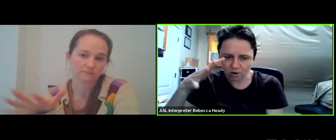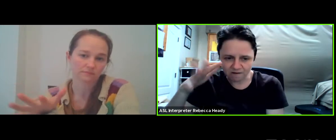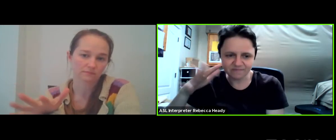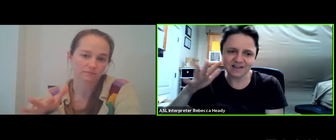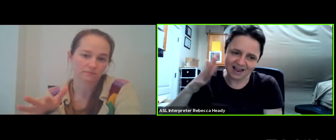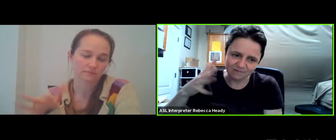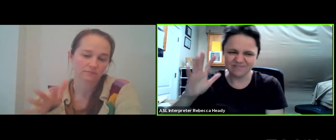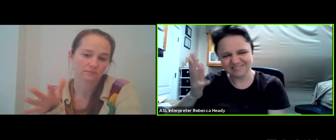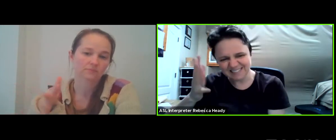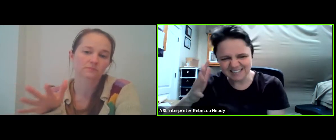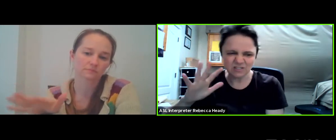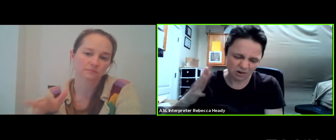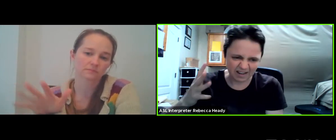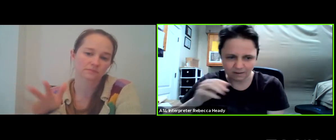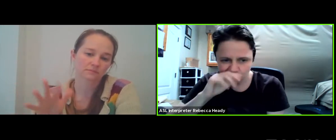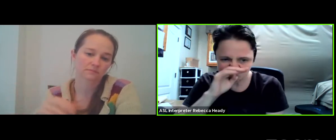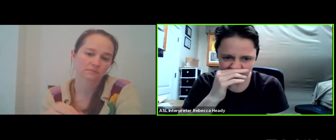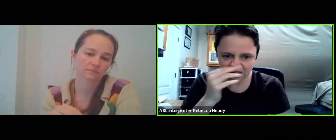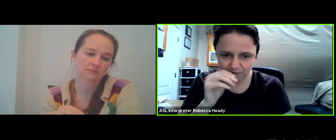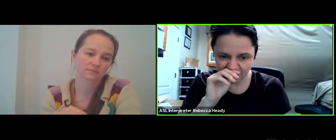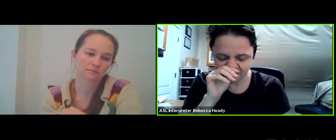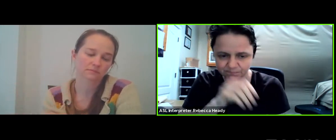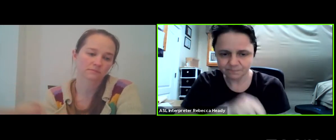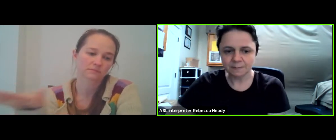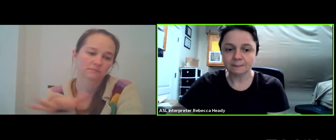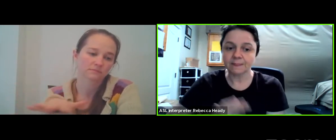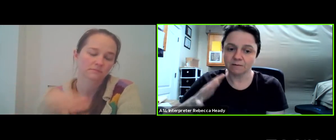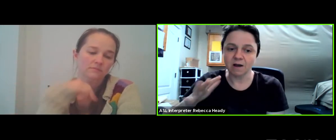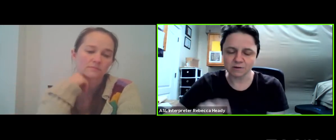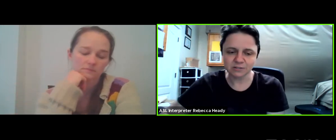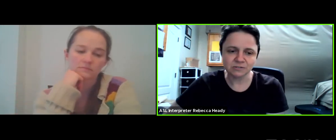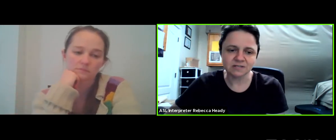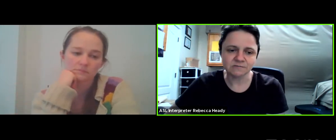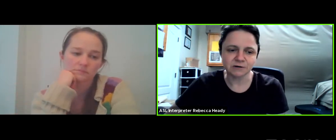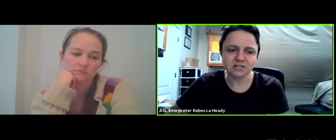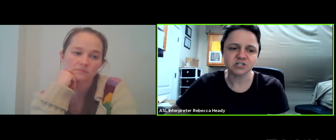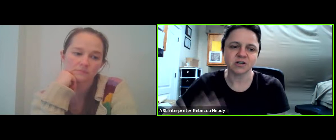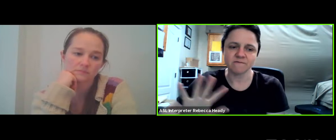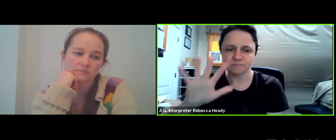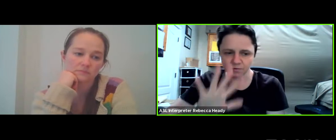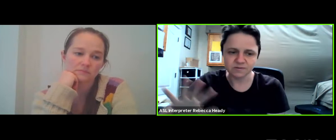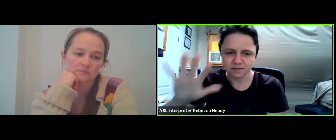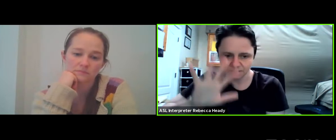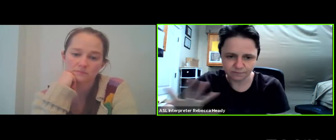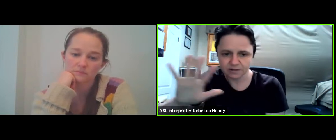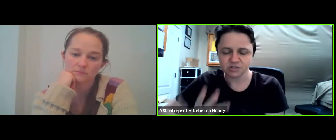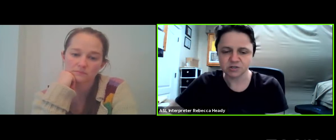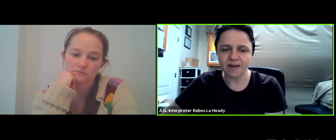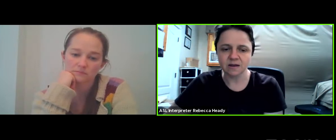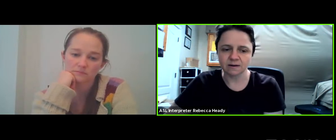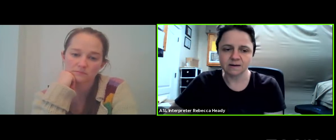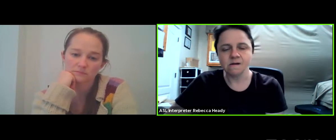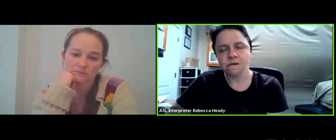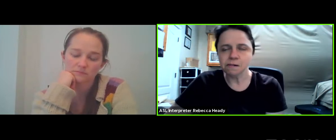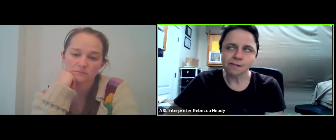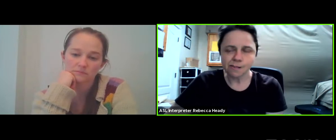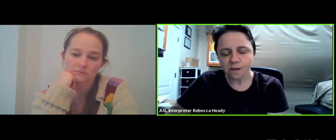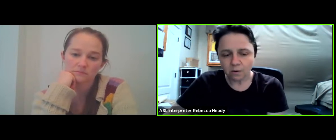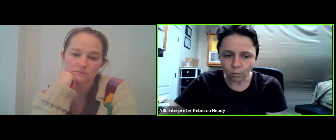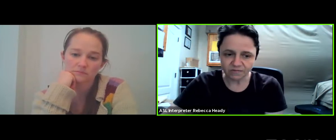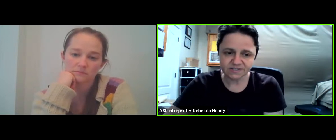This means sort of, kind of, right? I've also used this for ish, and I've used this for ish, depending